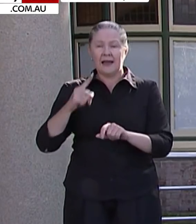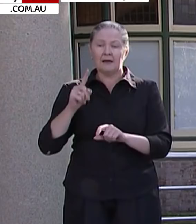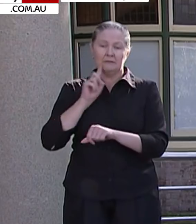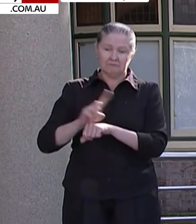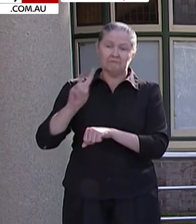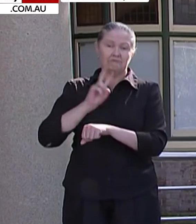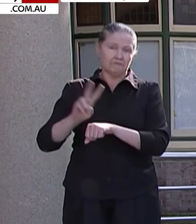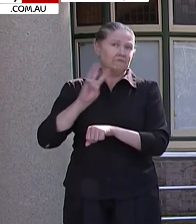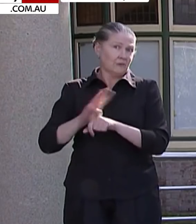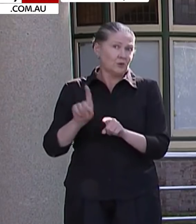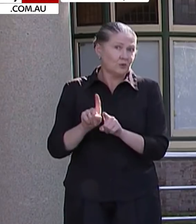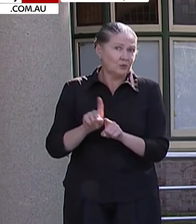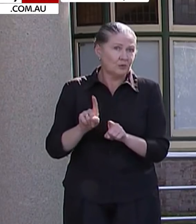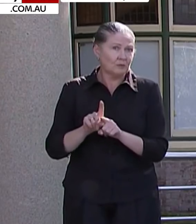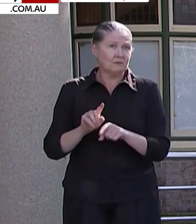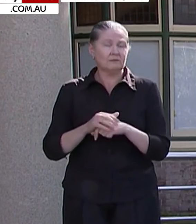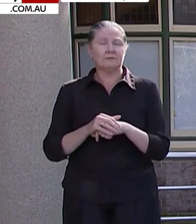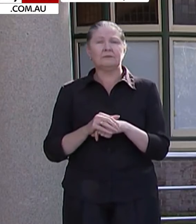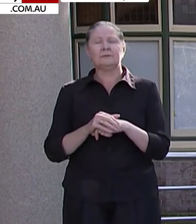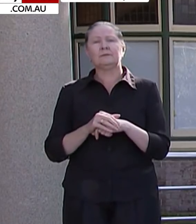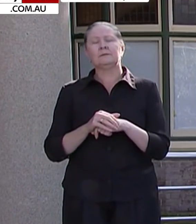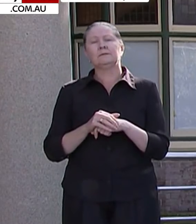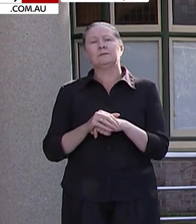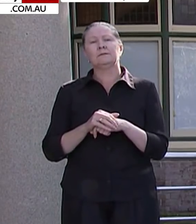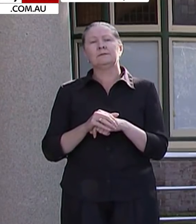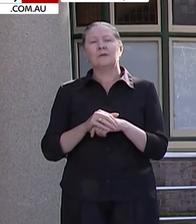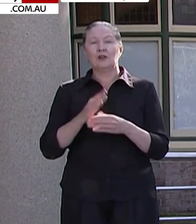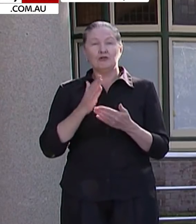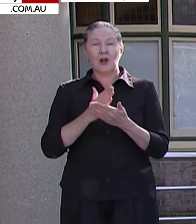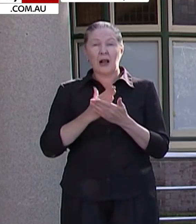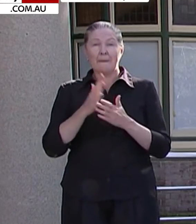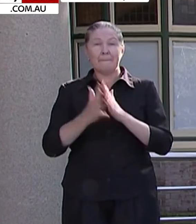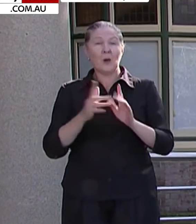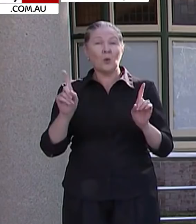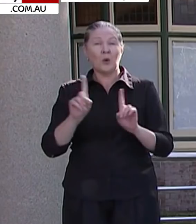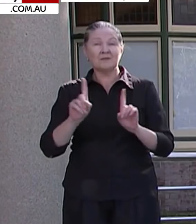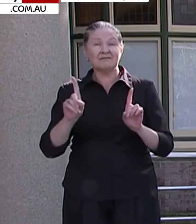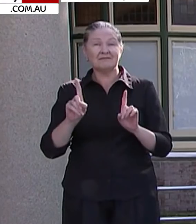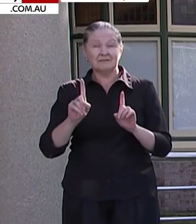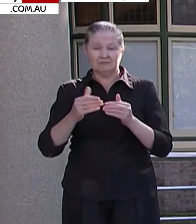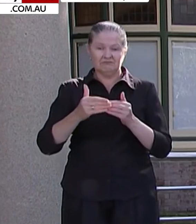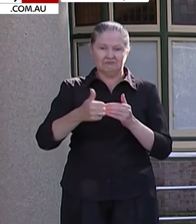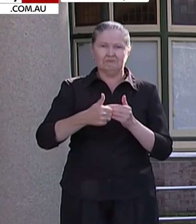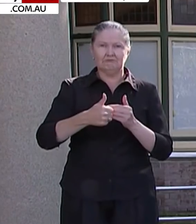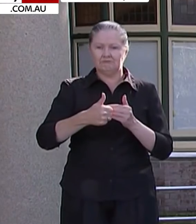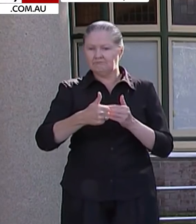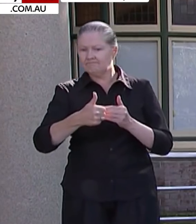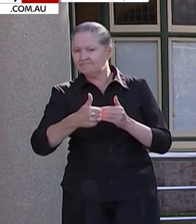before. This has a real consequence in the best sense. We are now seeing